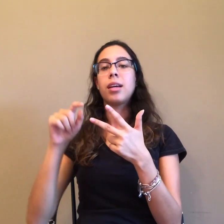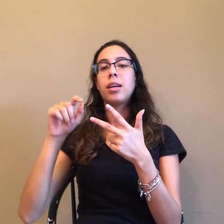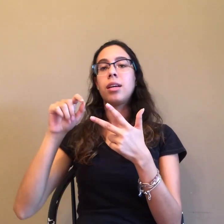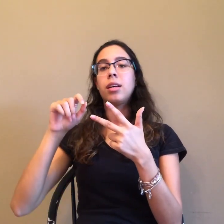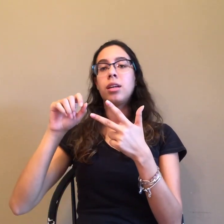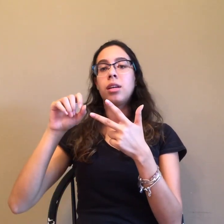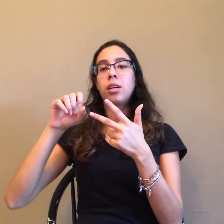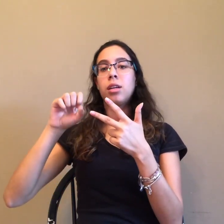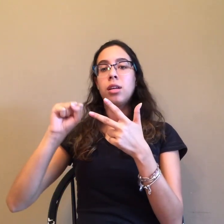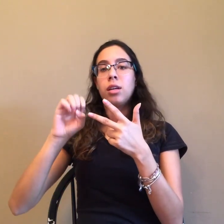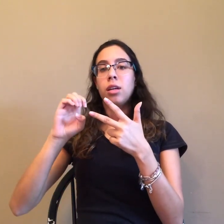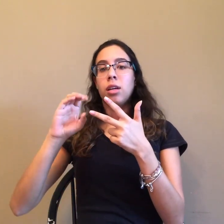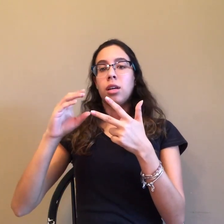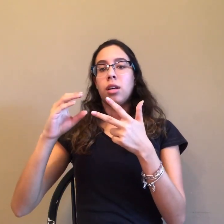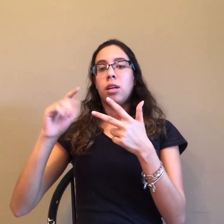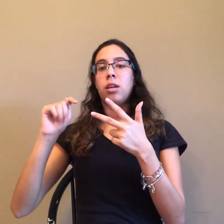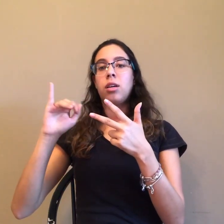And the third is Section